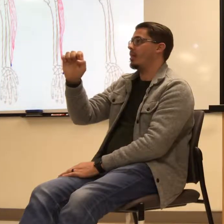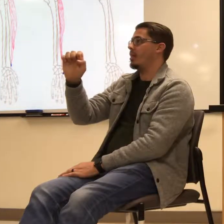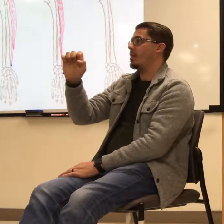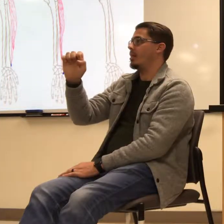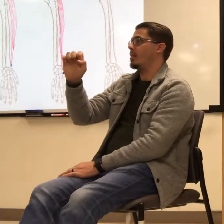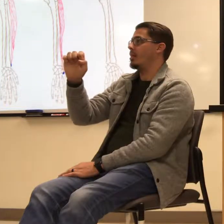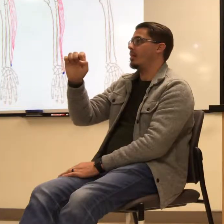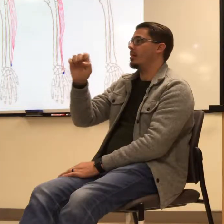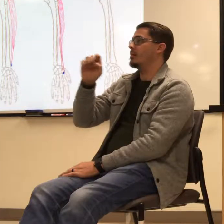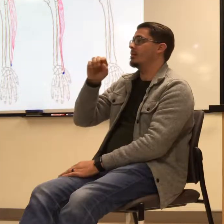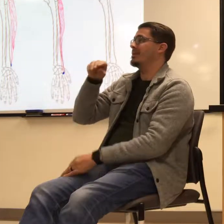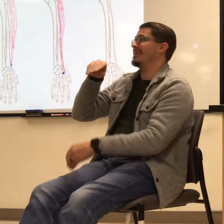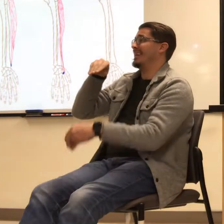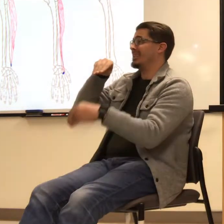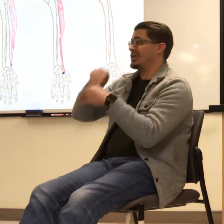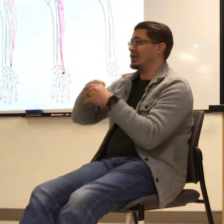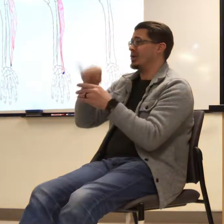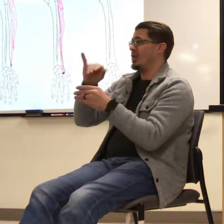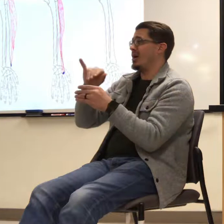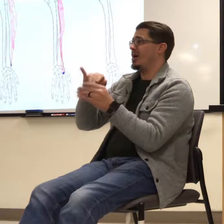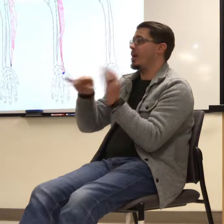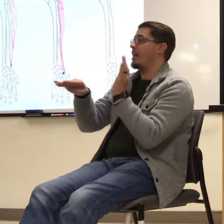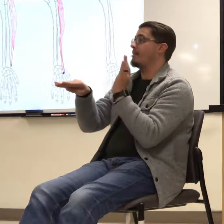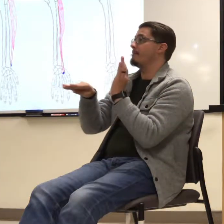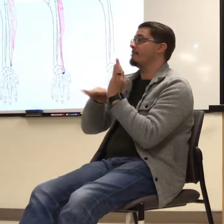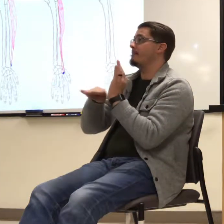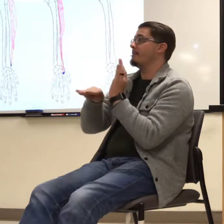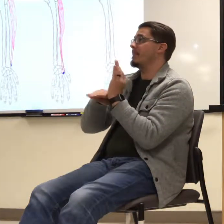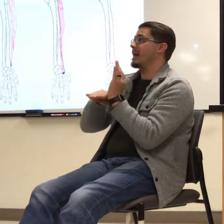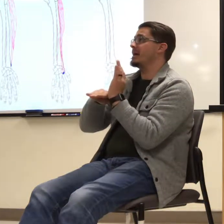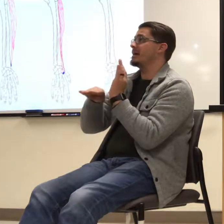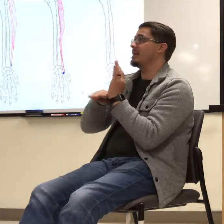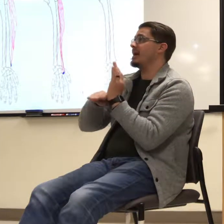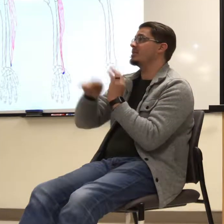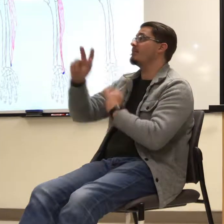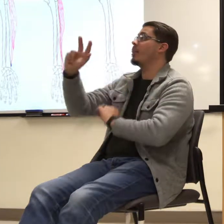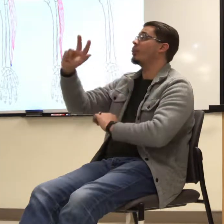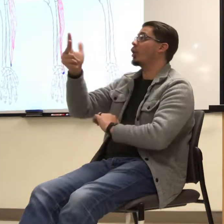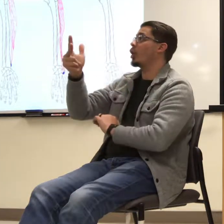And the insertion is base of third metacarpal.